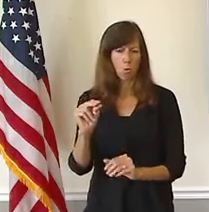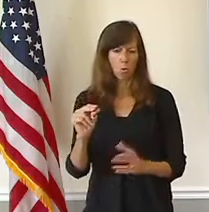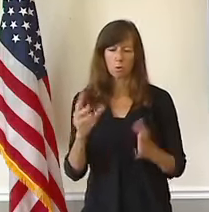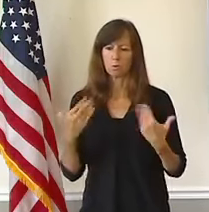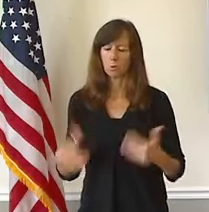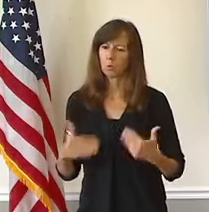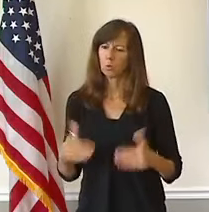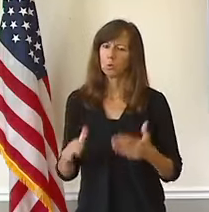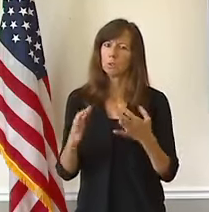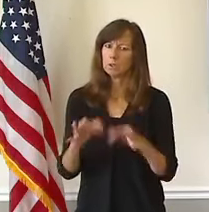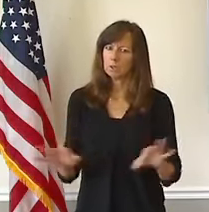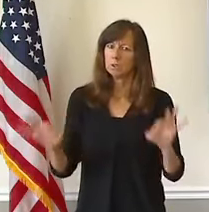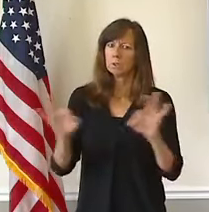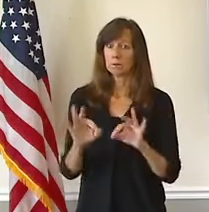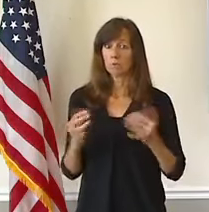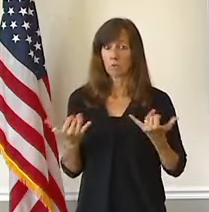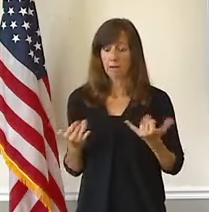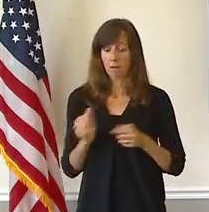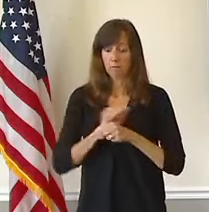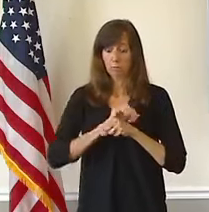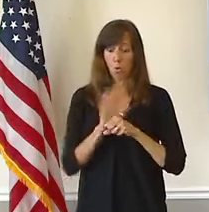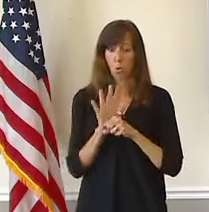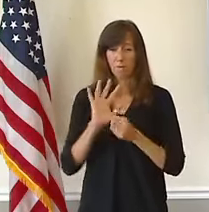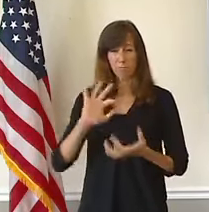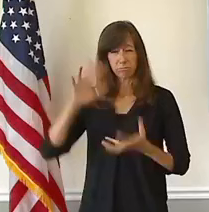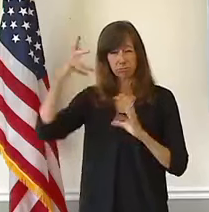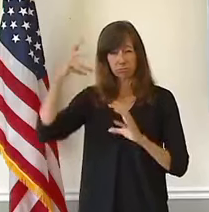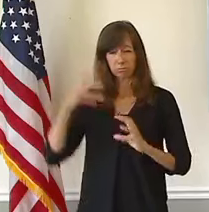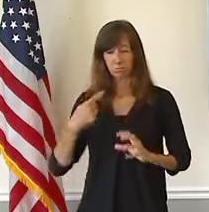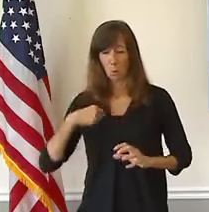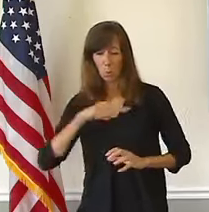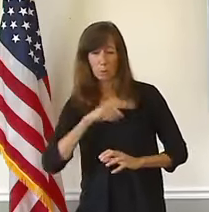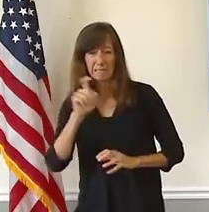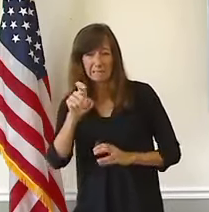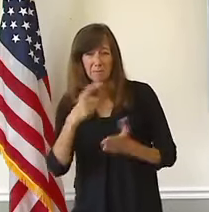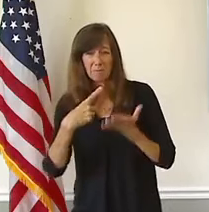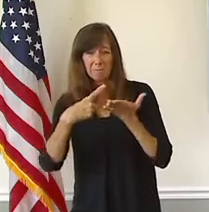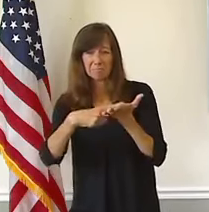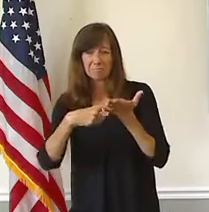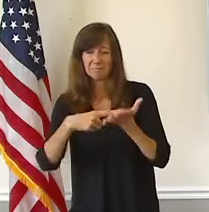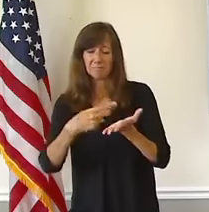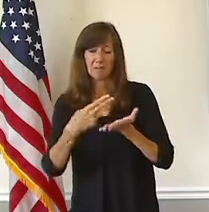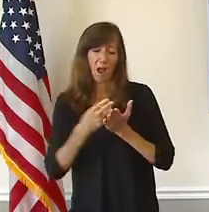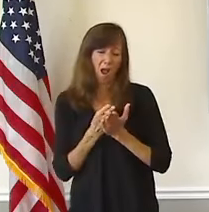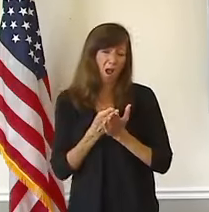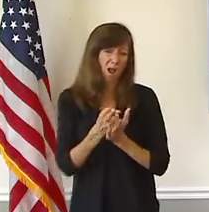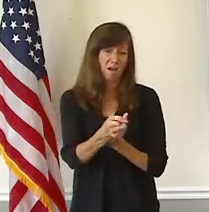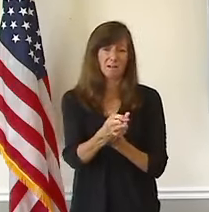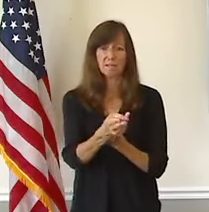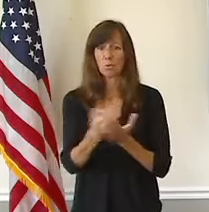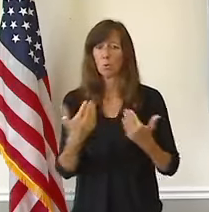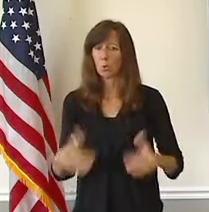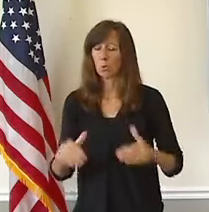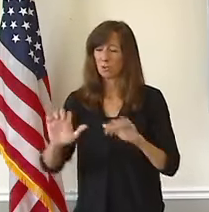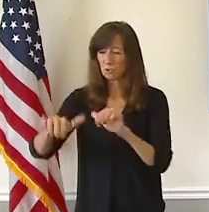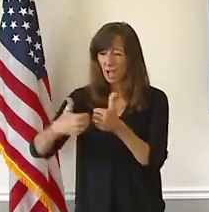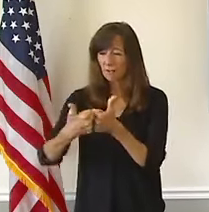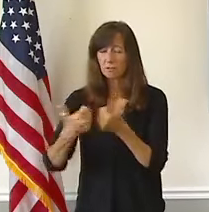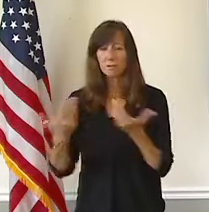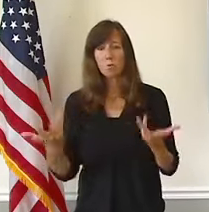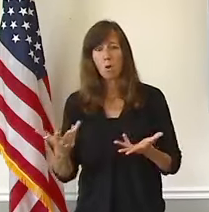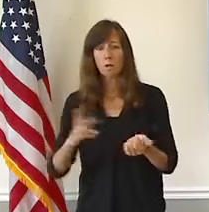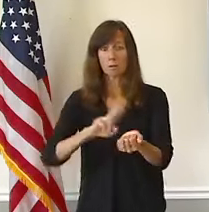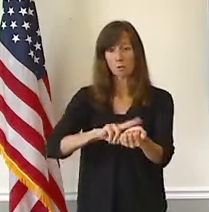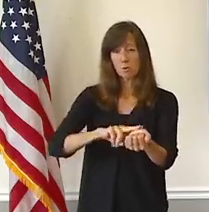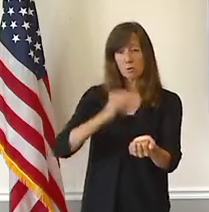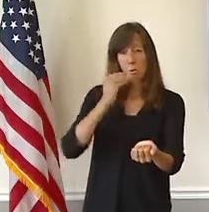in responding to this crisis, we need to be honest about some of the challenges that we had, nursing homes and sort of